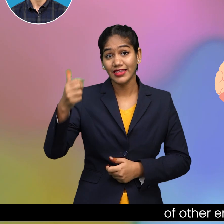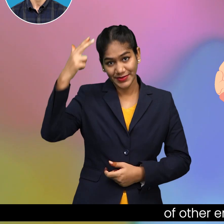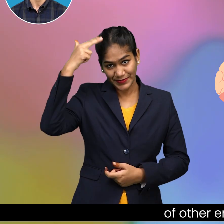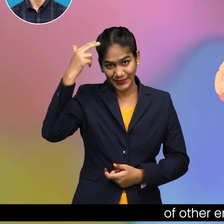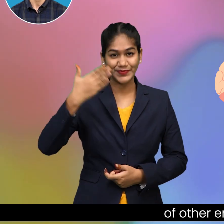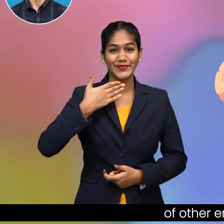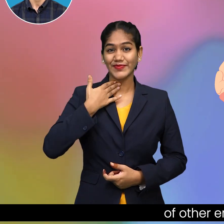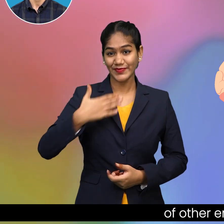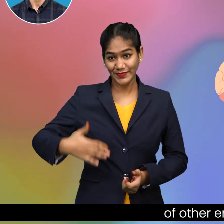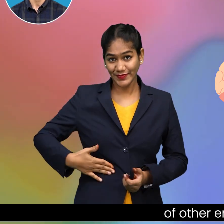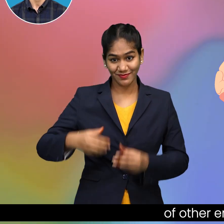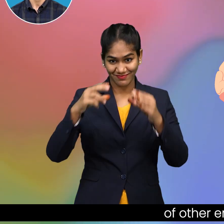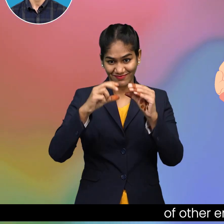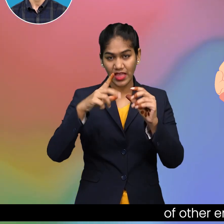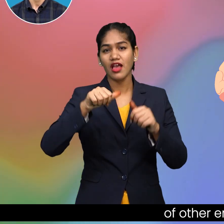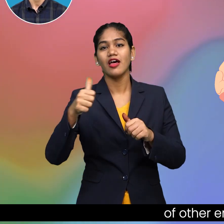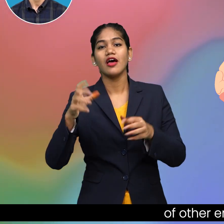glands.